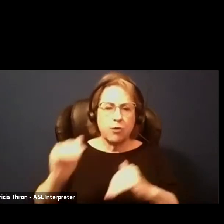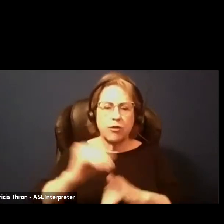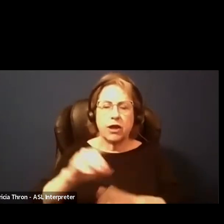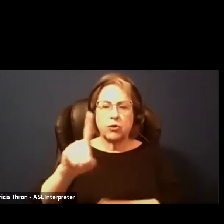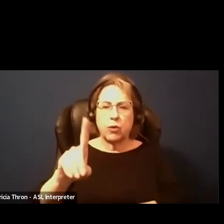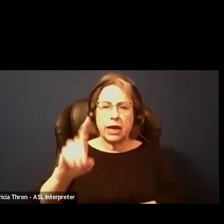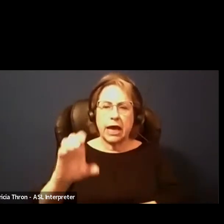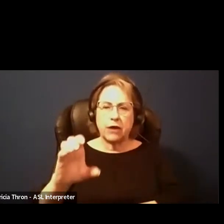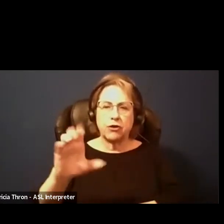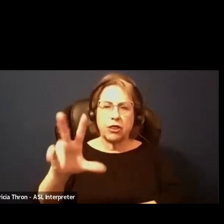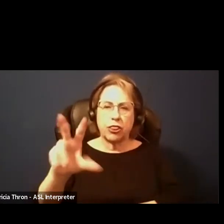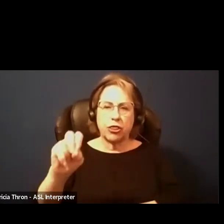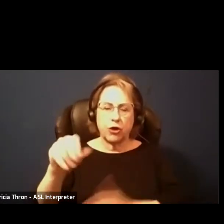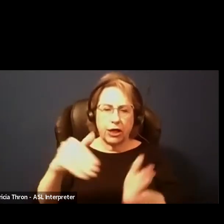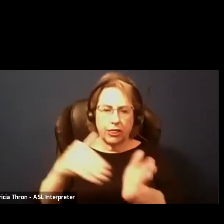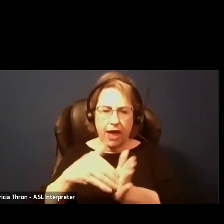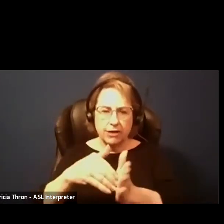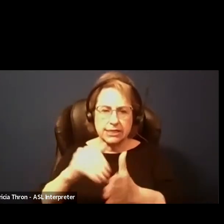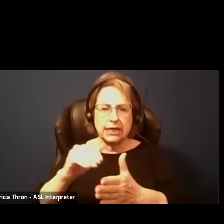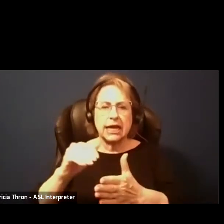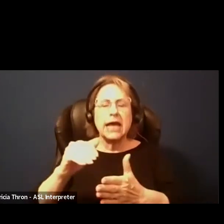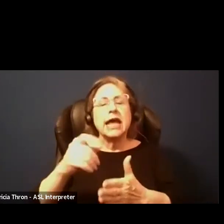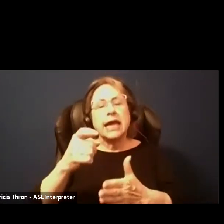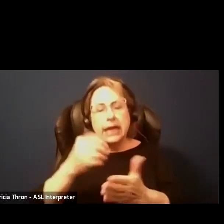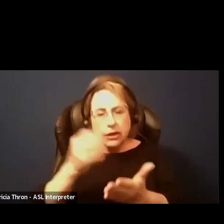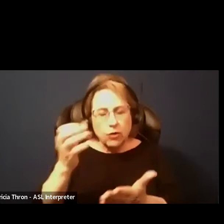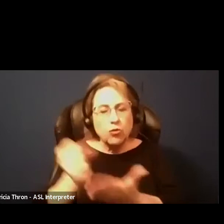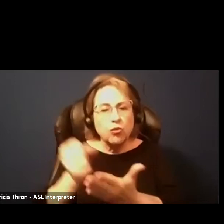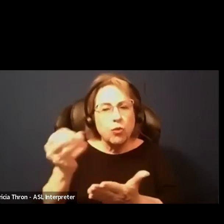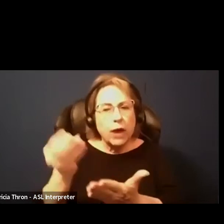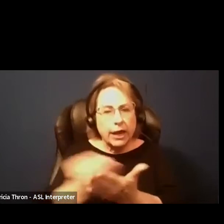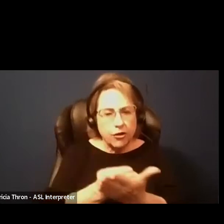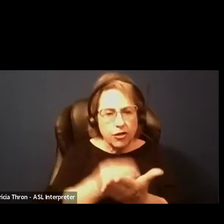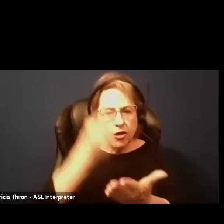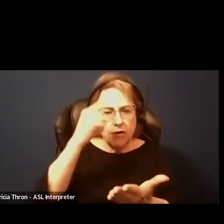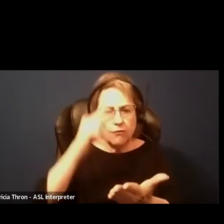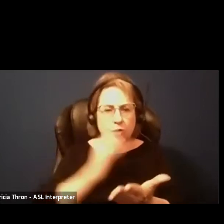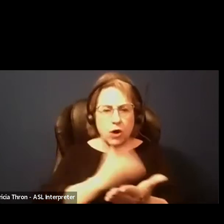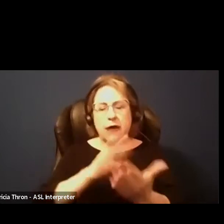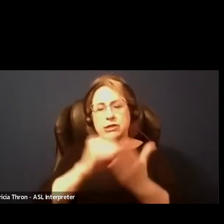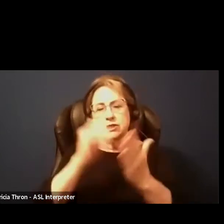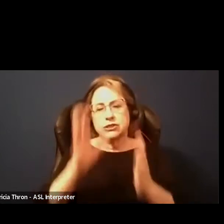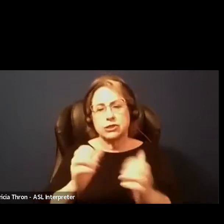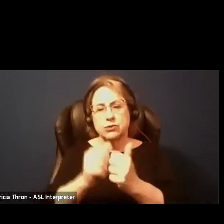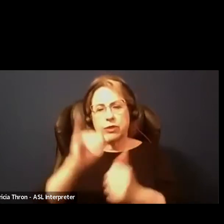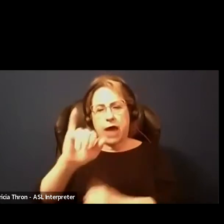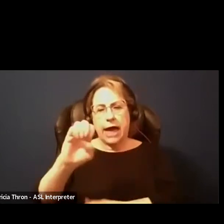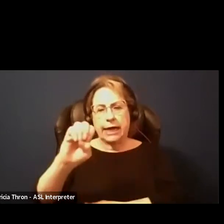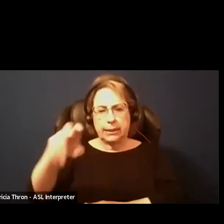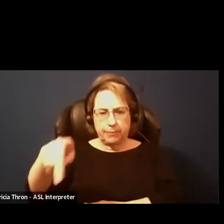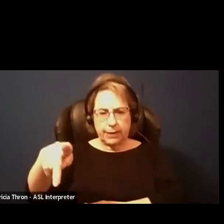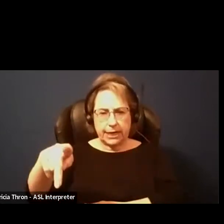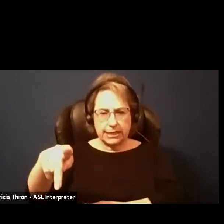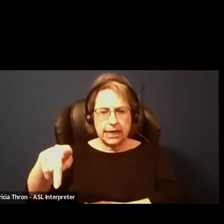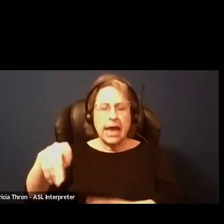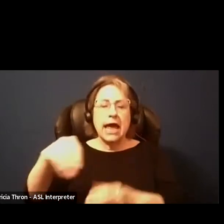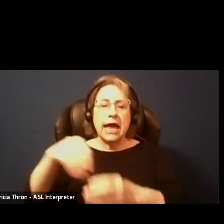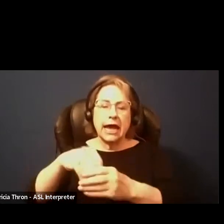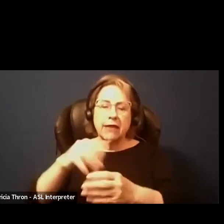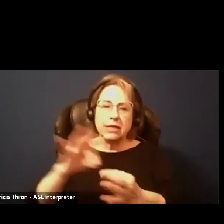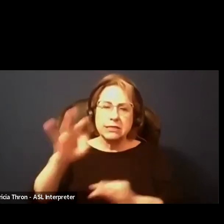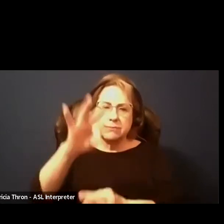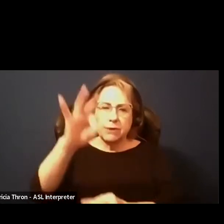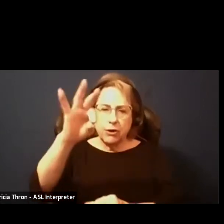$130,000 in wages to over 100 of our students with IEPs. In the spirit of honoring October as